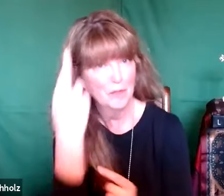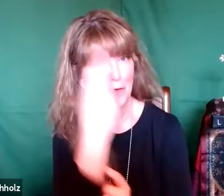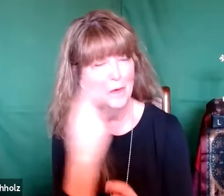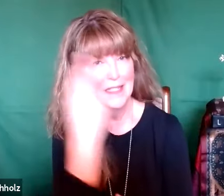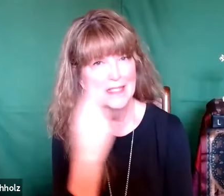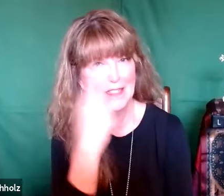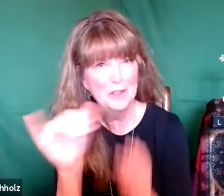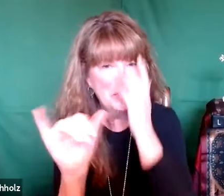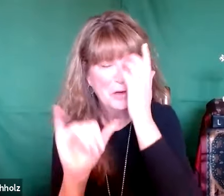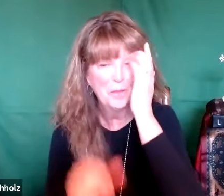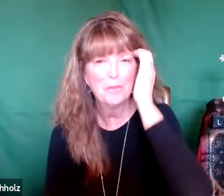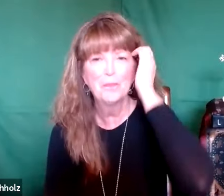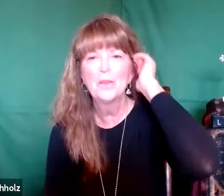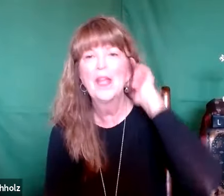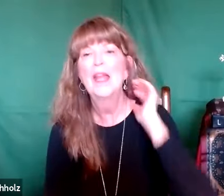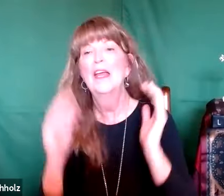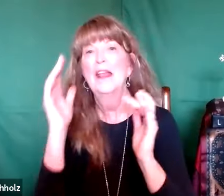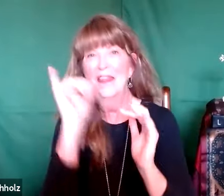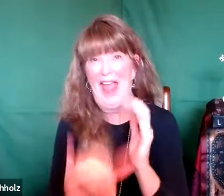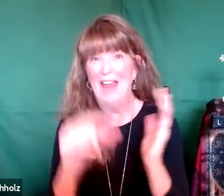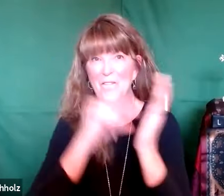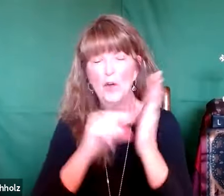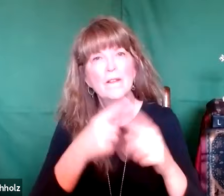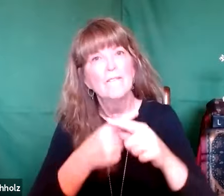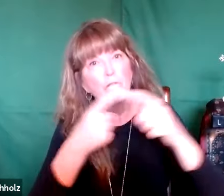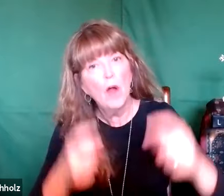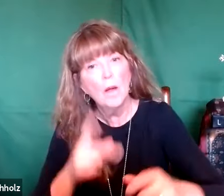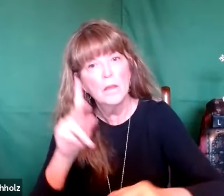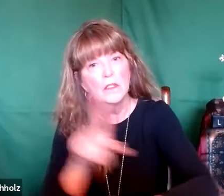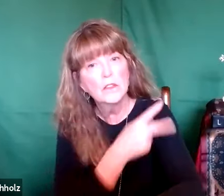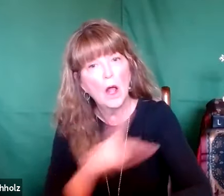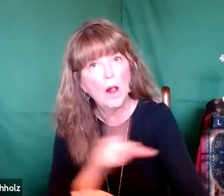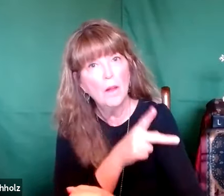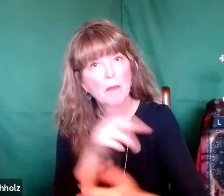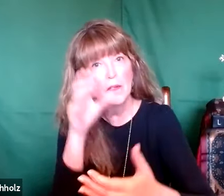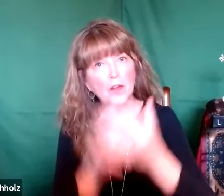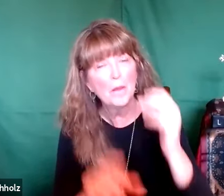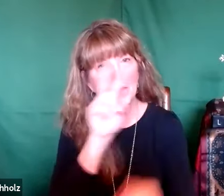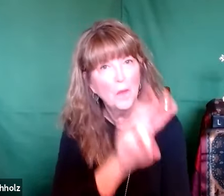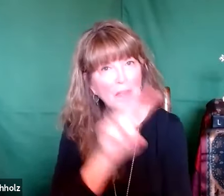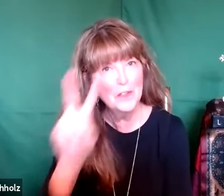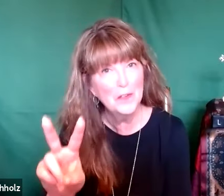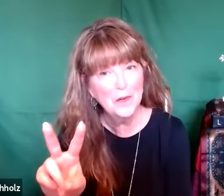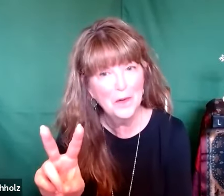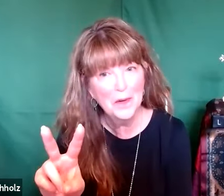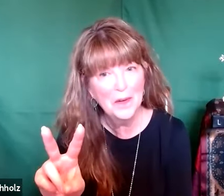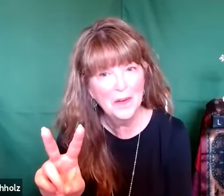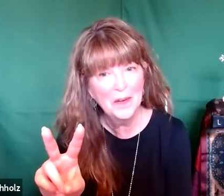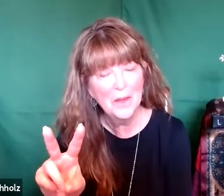However, when Jesus said that, there was some meaning behind that as well, because that is the opening verse